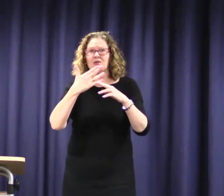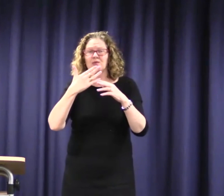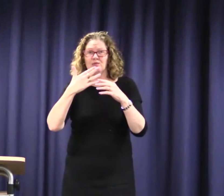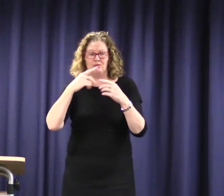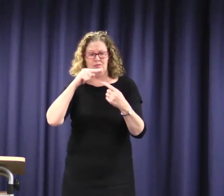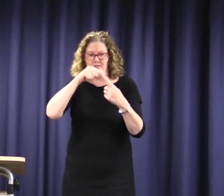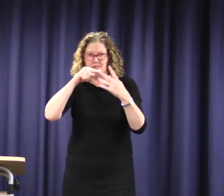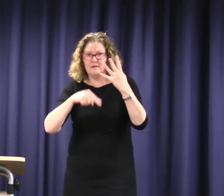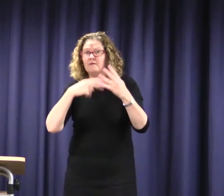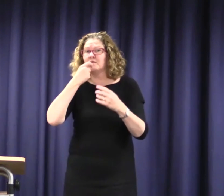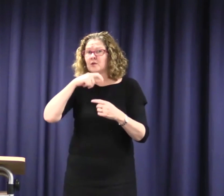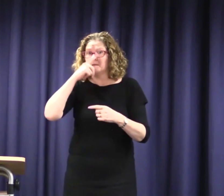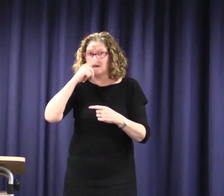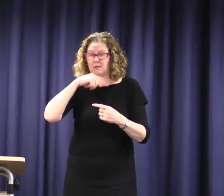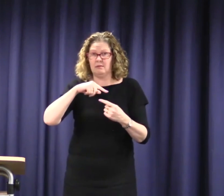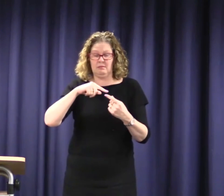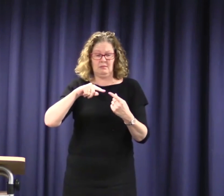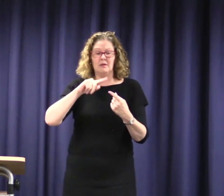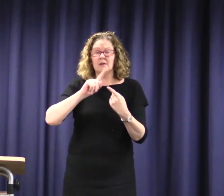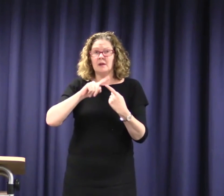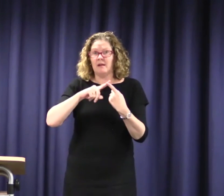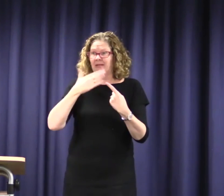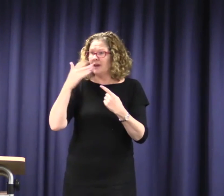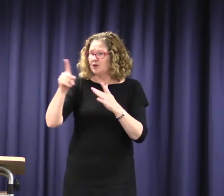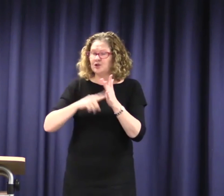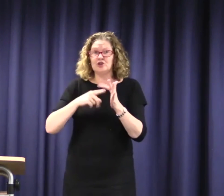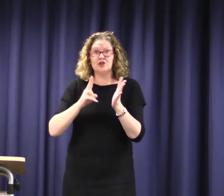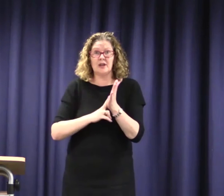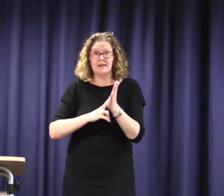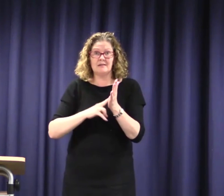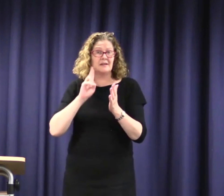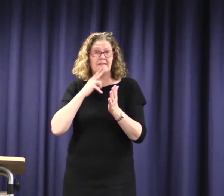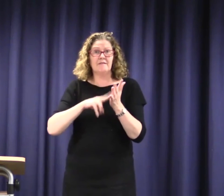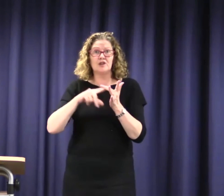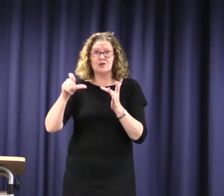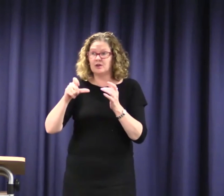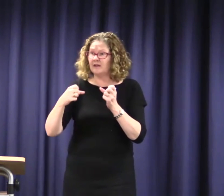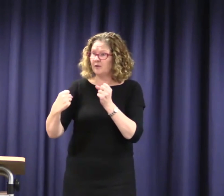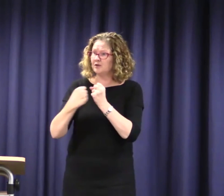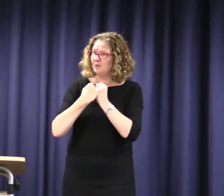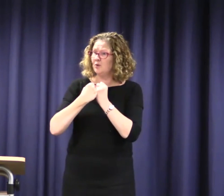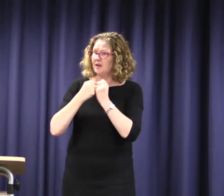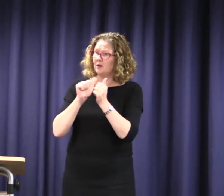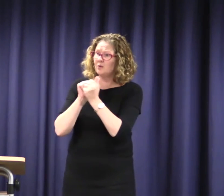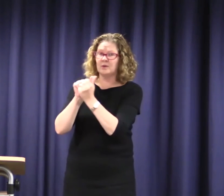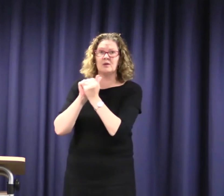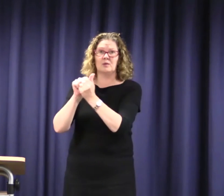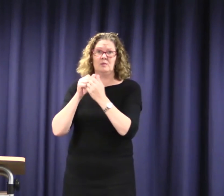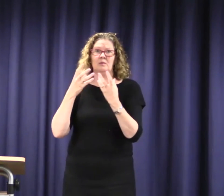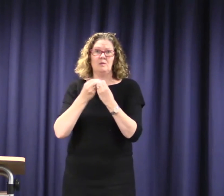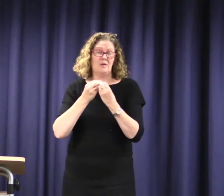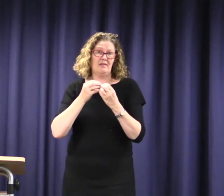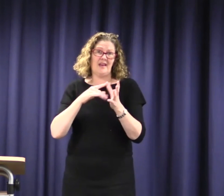Hello, I just want to say a big thank you to a few people. Firstly, thank you to Jen Blythe from Deaf Victoria for